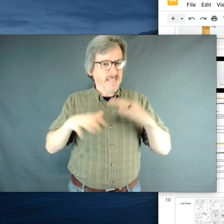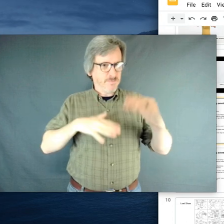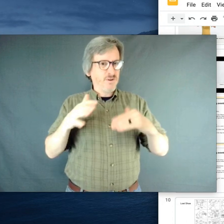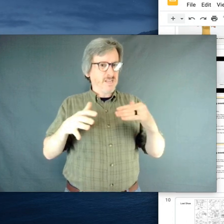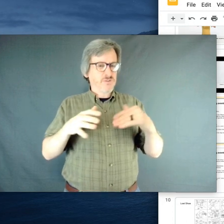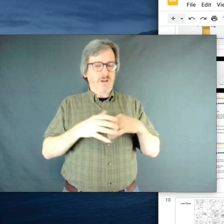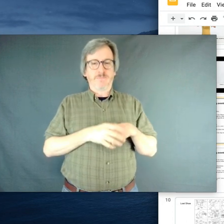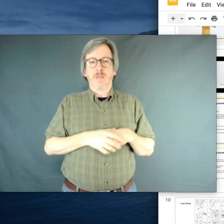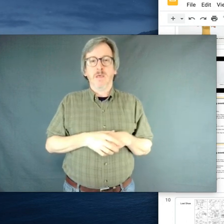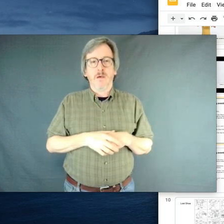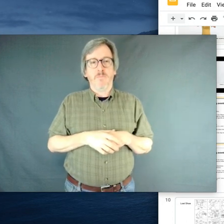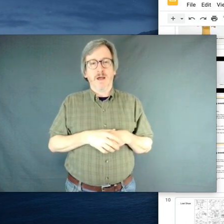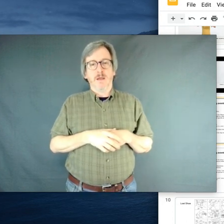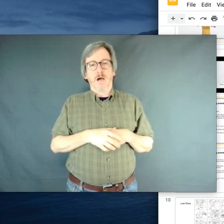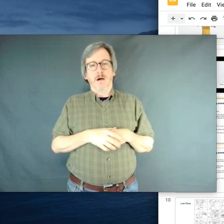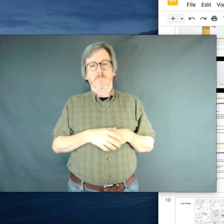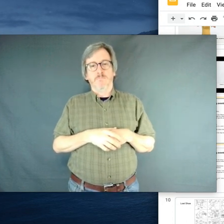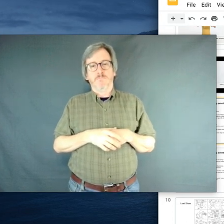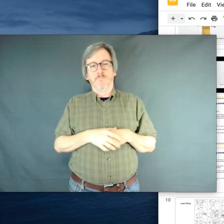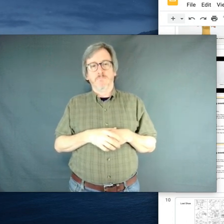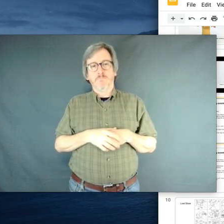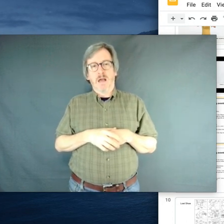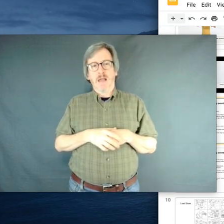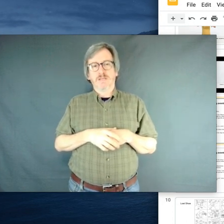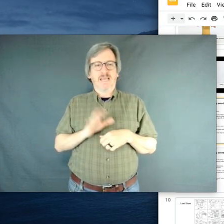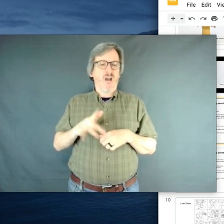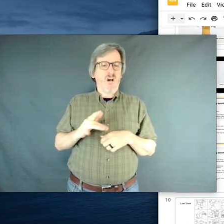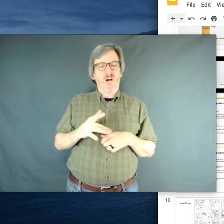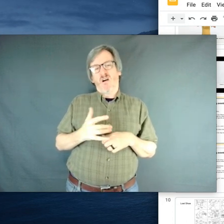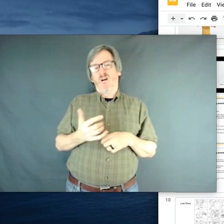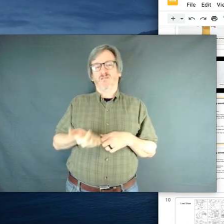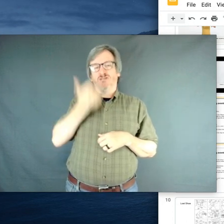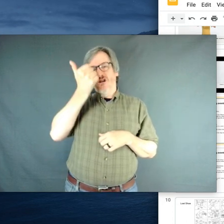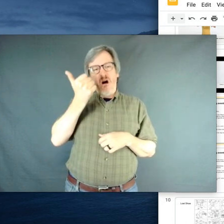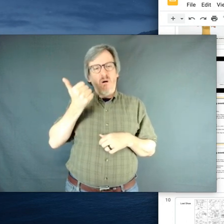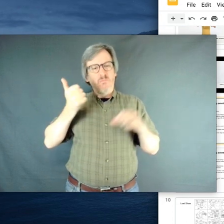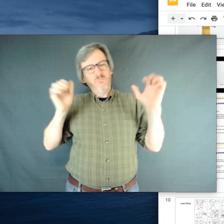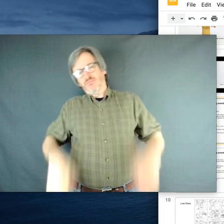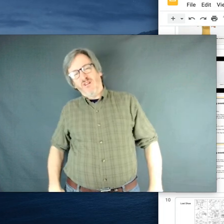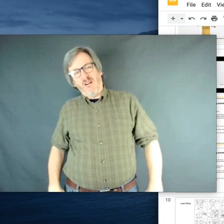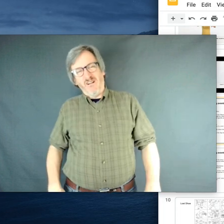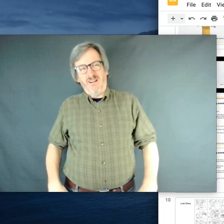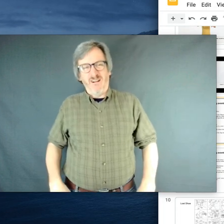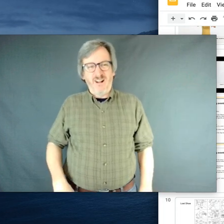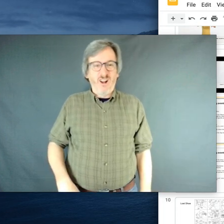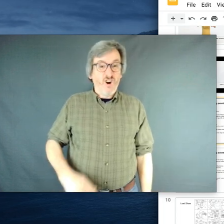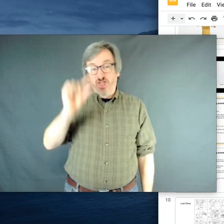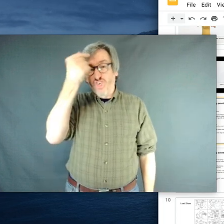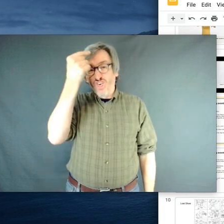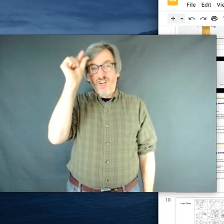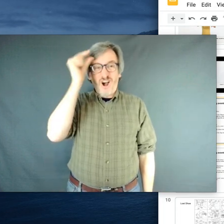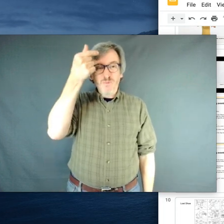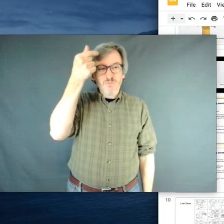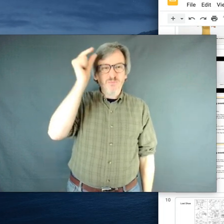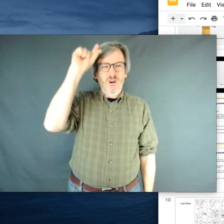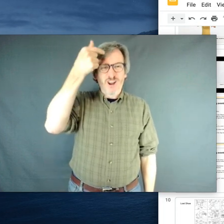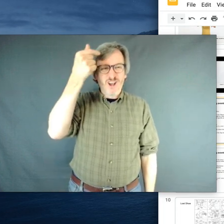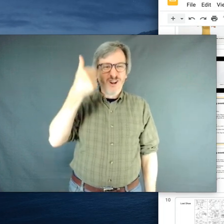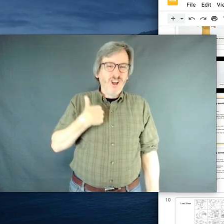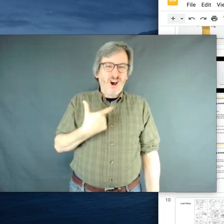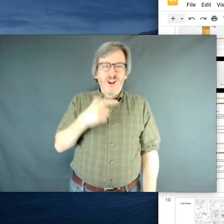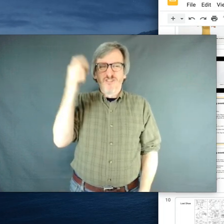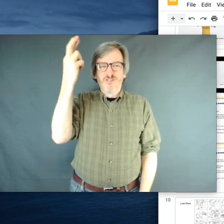thing. It's a pretty extreme. But I would say, oh, dumb. Oh. I'm a pea